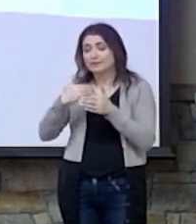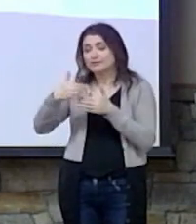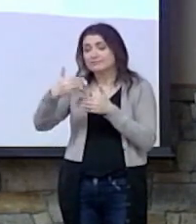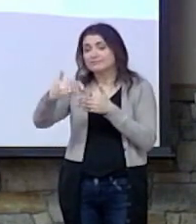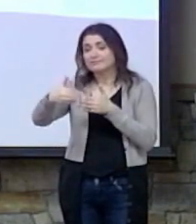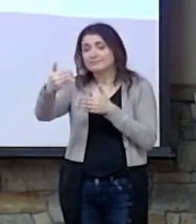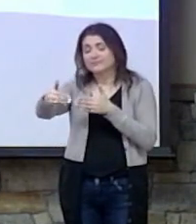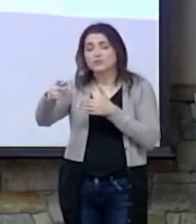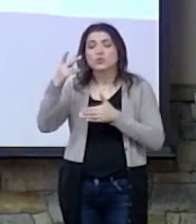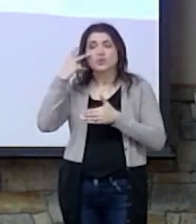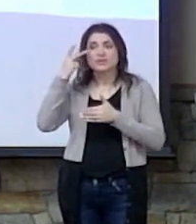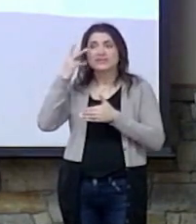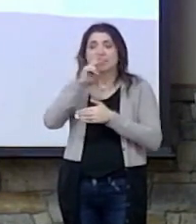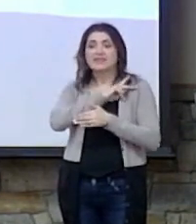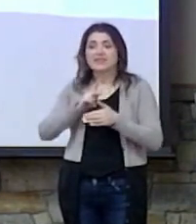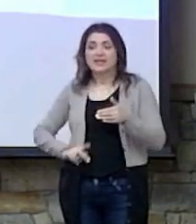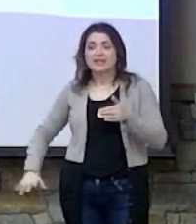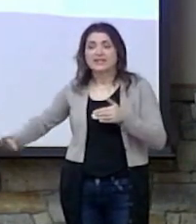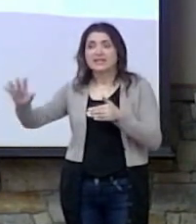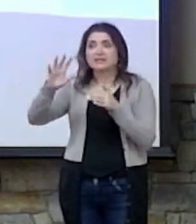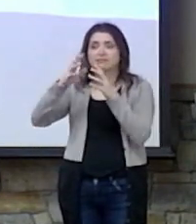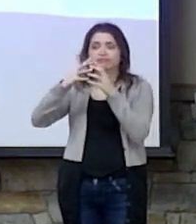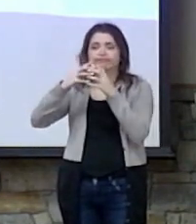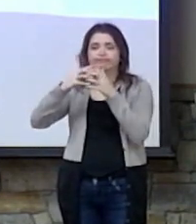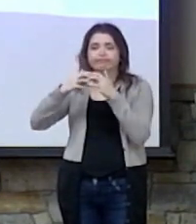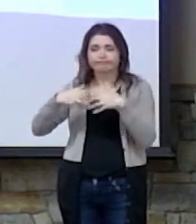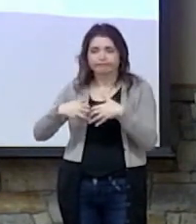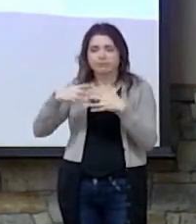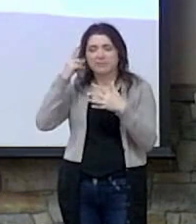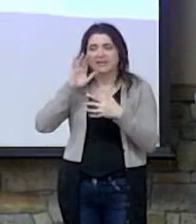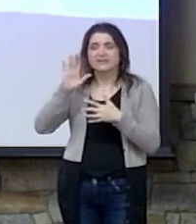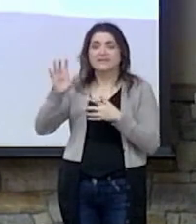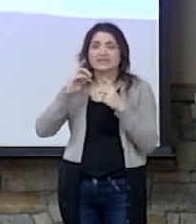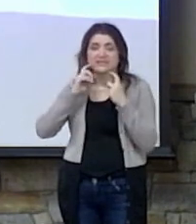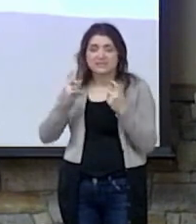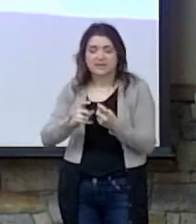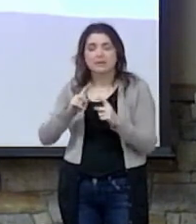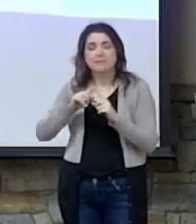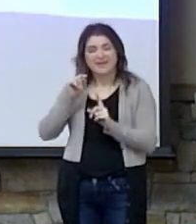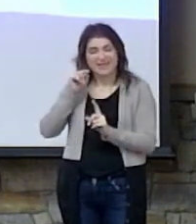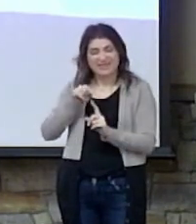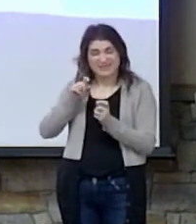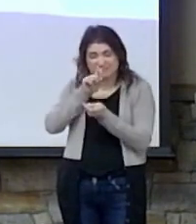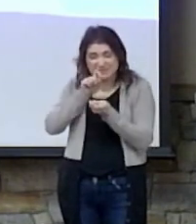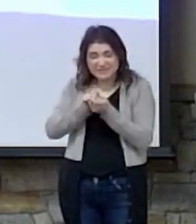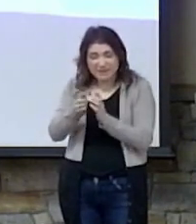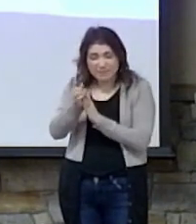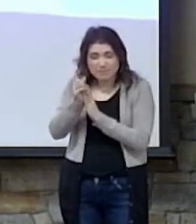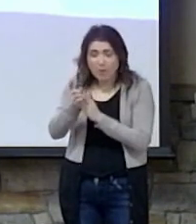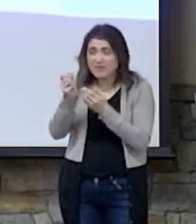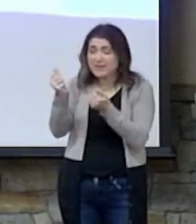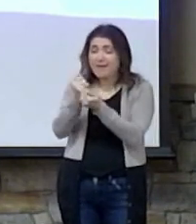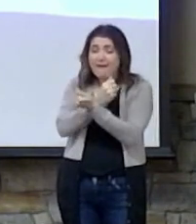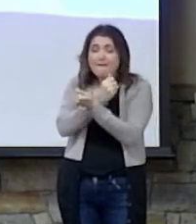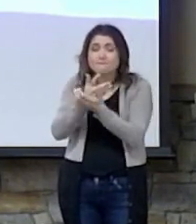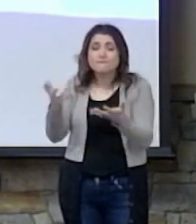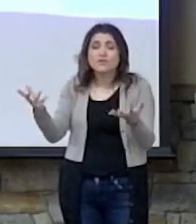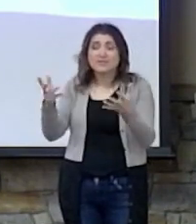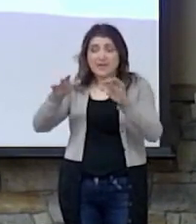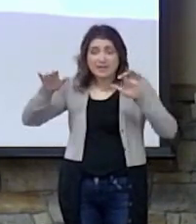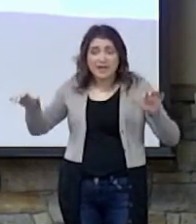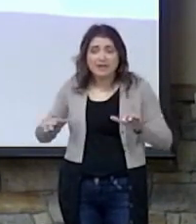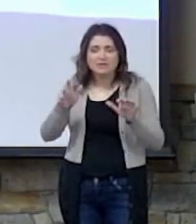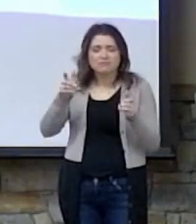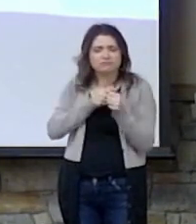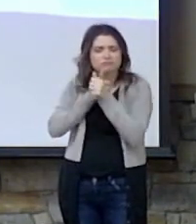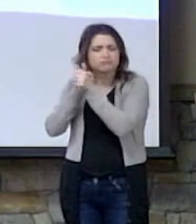his kingdom begin to crumble because of sin in his life. But at this particular moment, everything he has done has been in